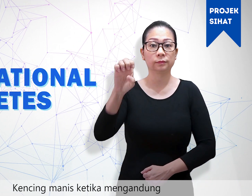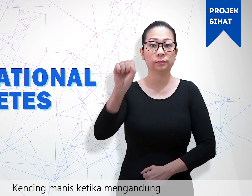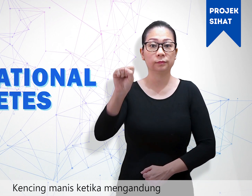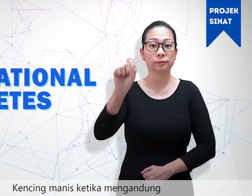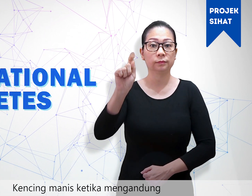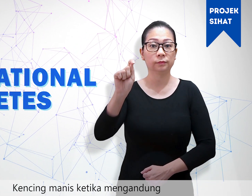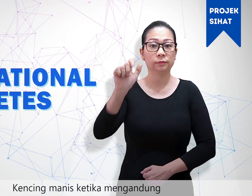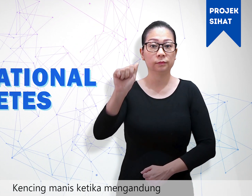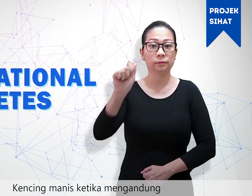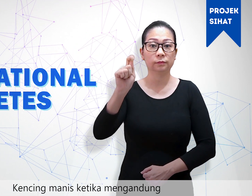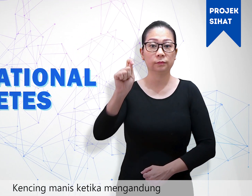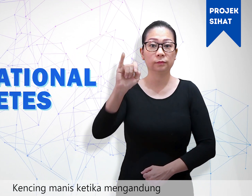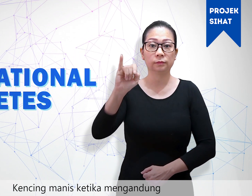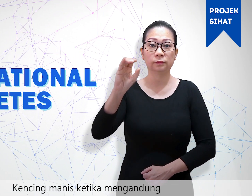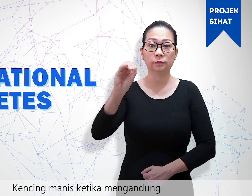gestational diabetes,